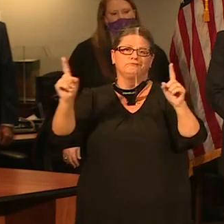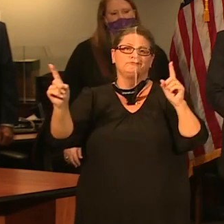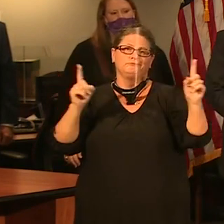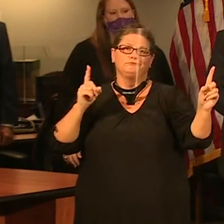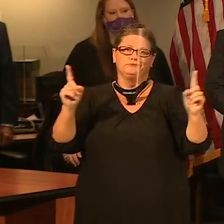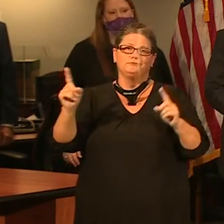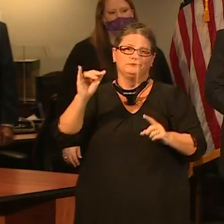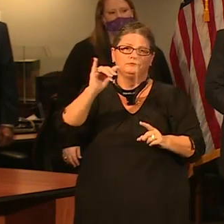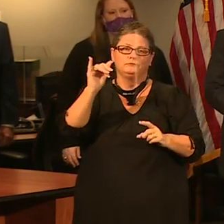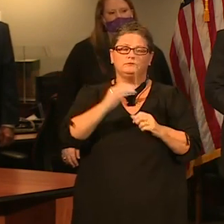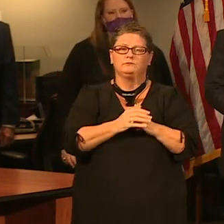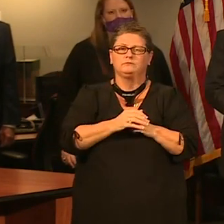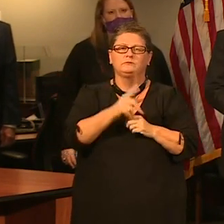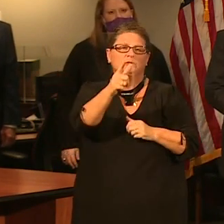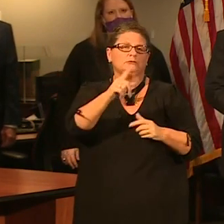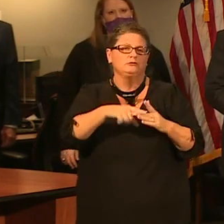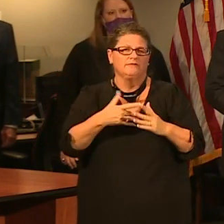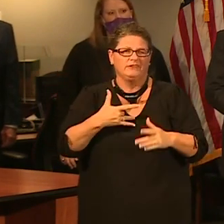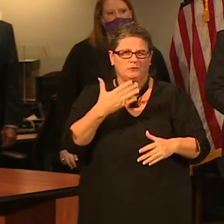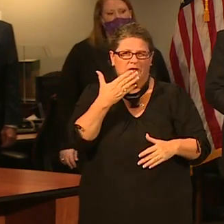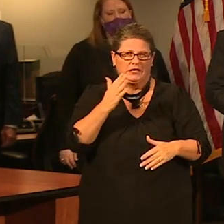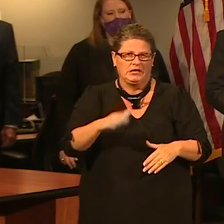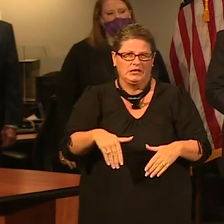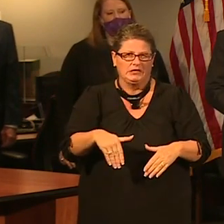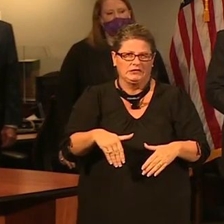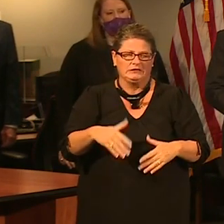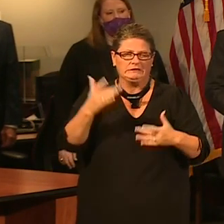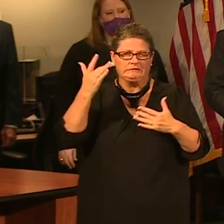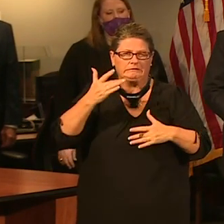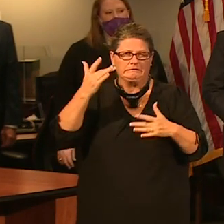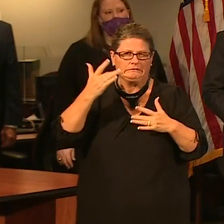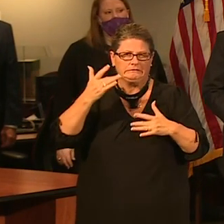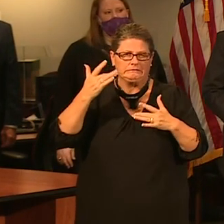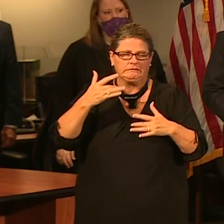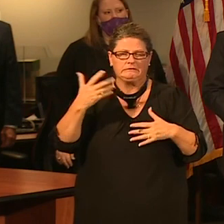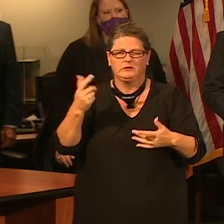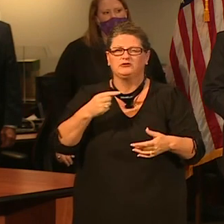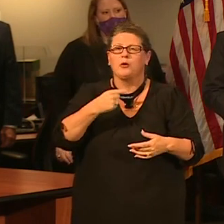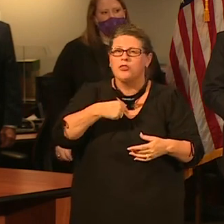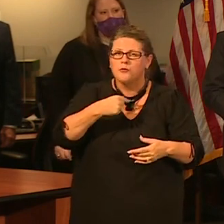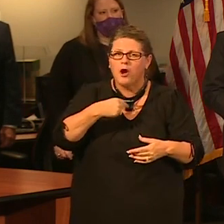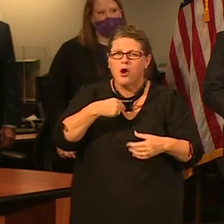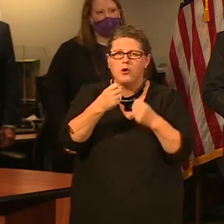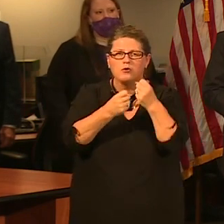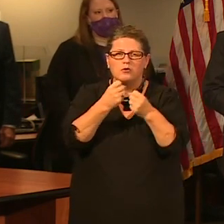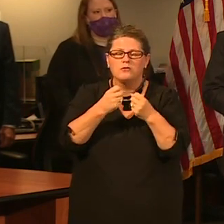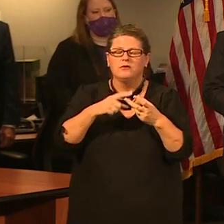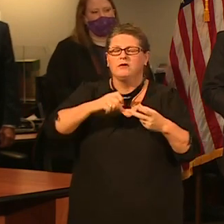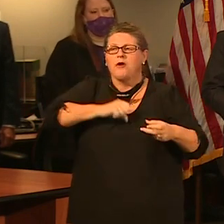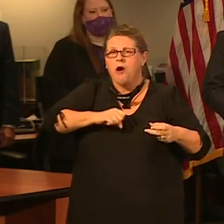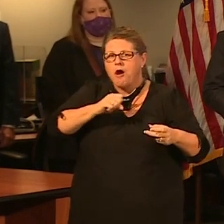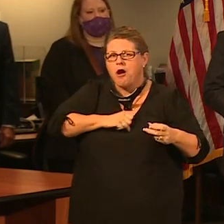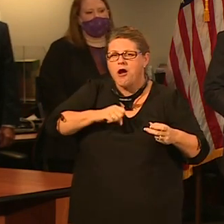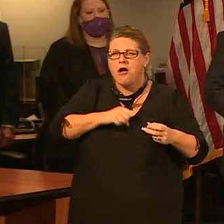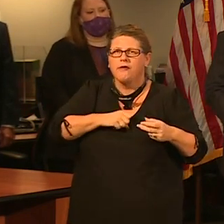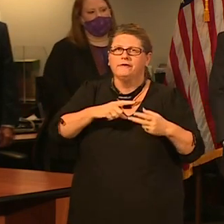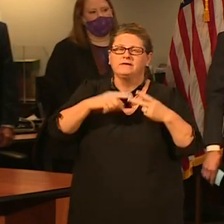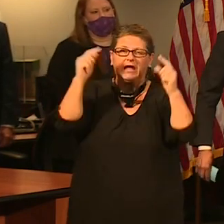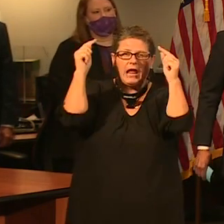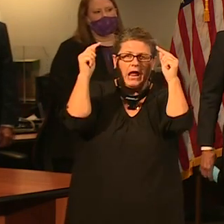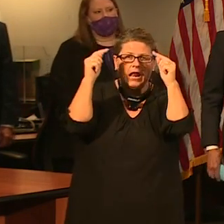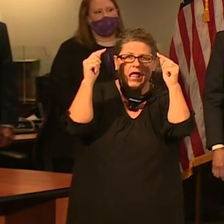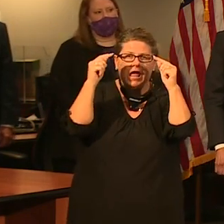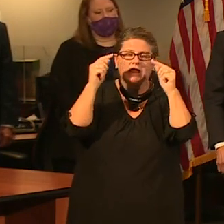If you don't feel well or have symptoms of illness, including mild symptoms like a sore throat, a cough, or